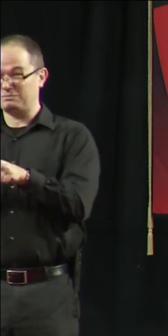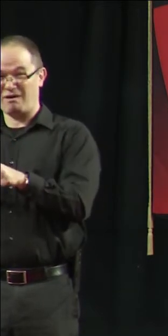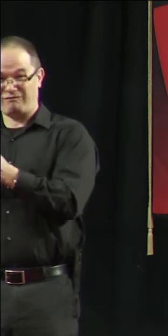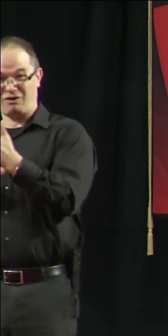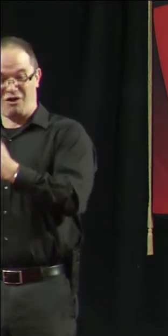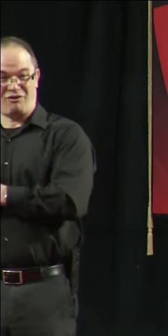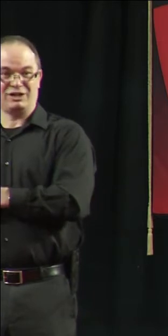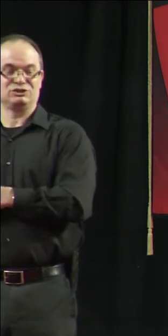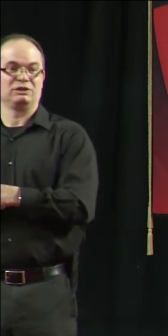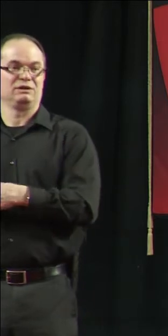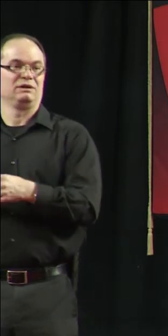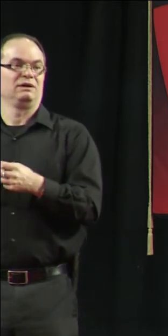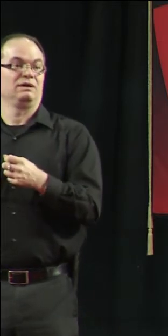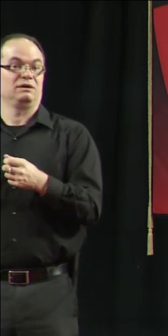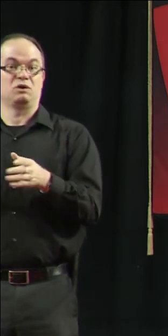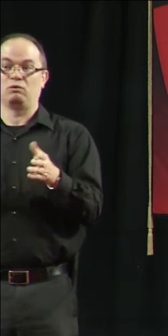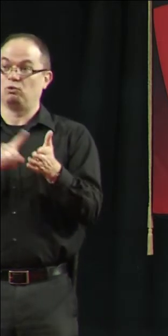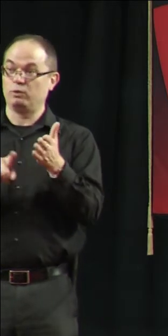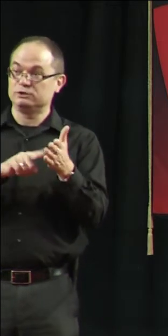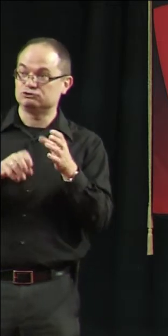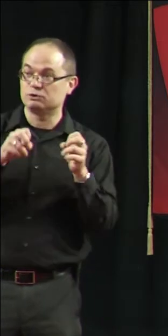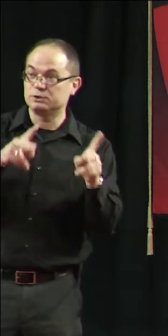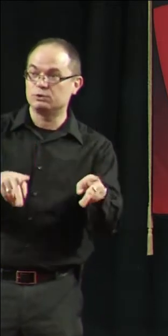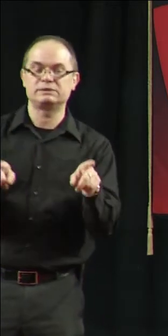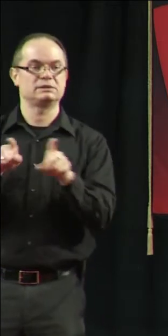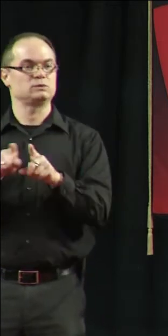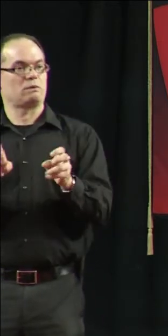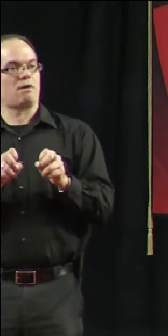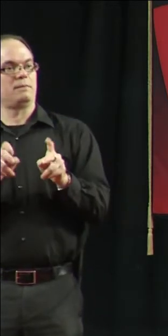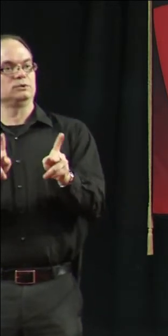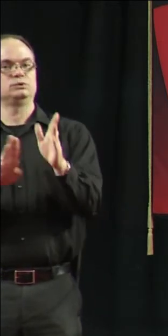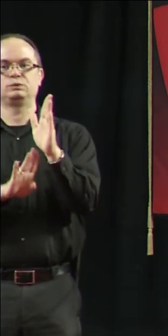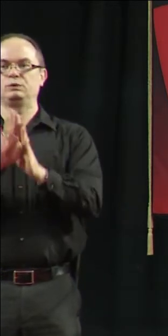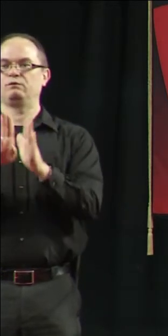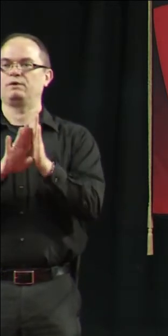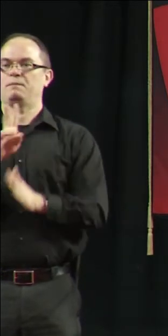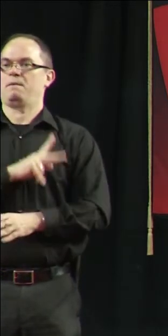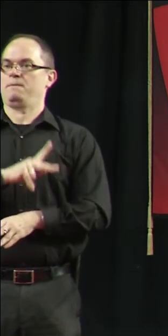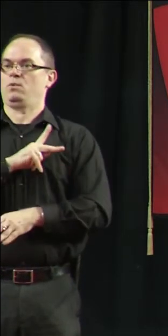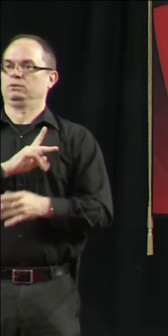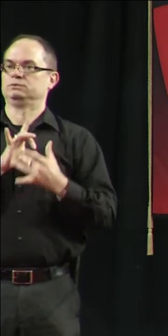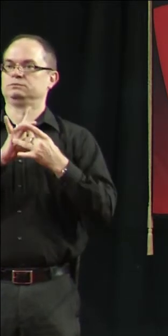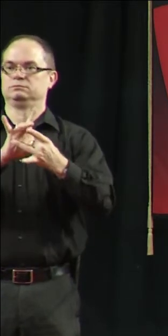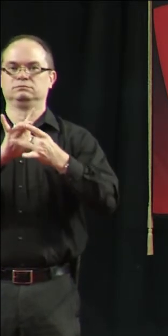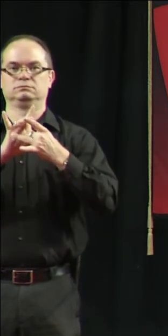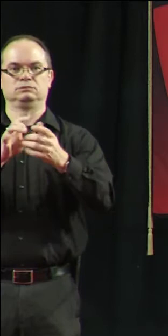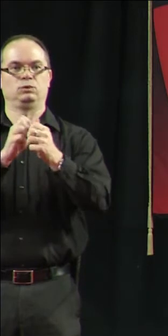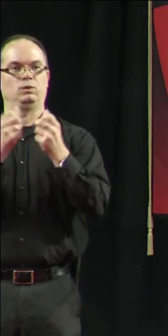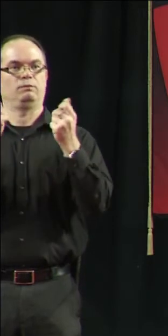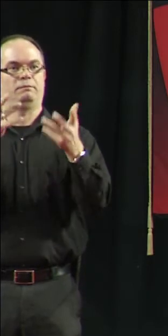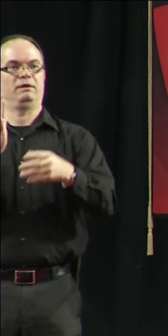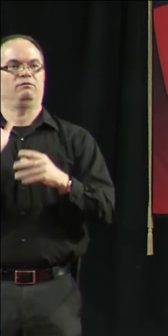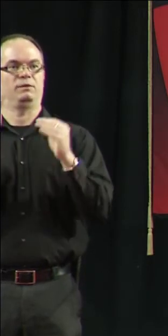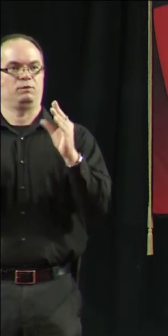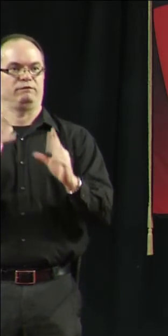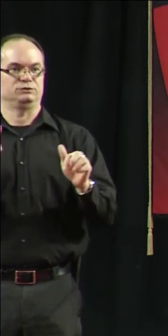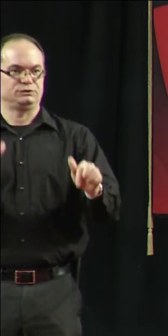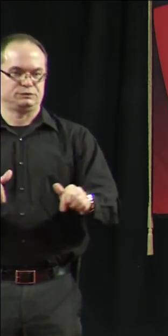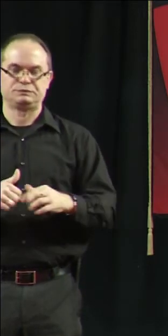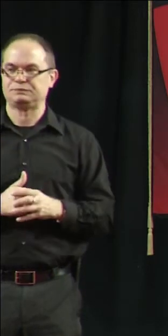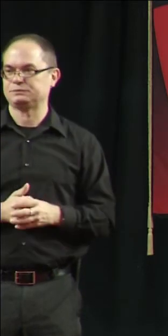such as many research opportunities and the opportunity to develop a personal relationship with many of my